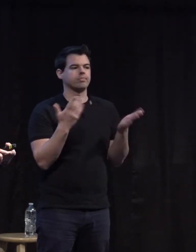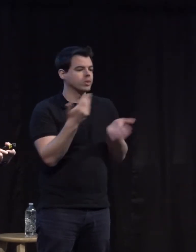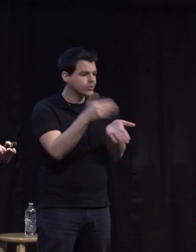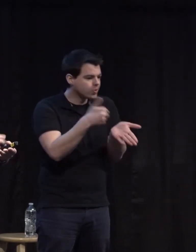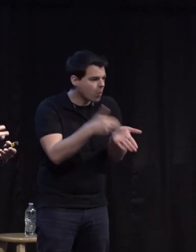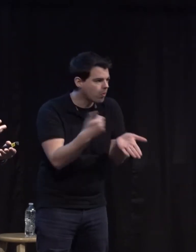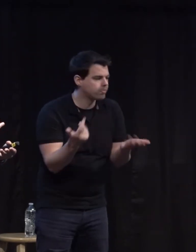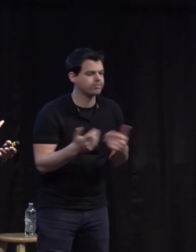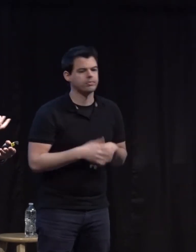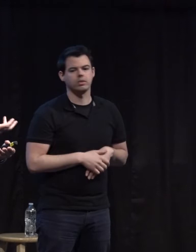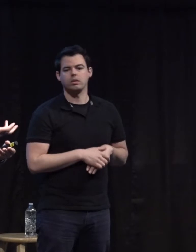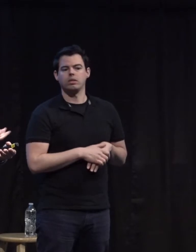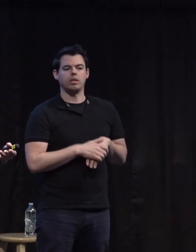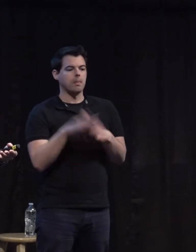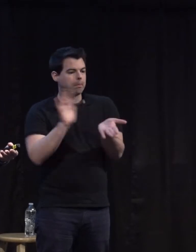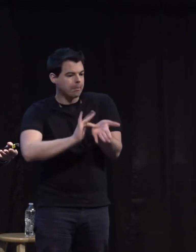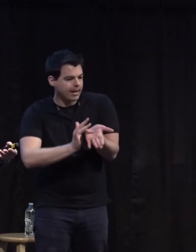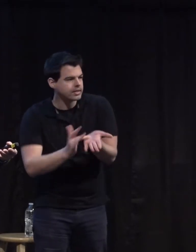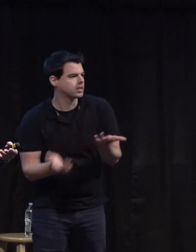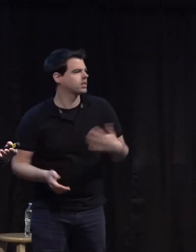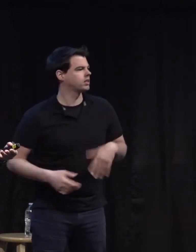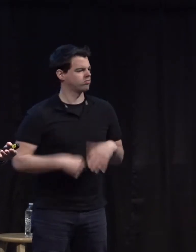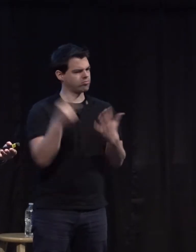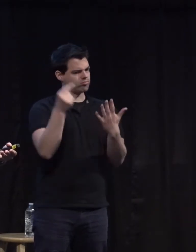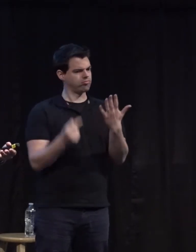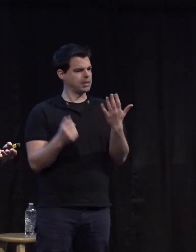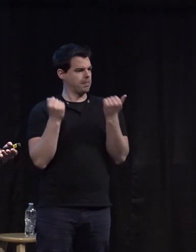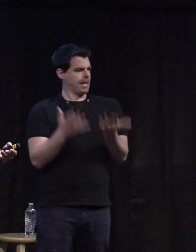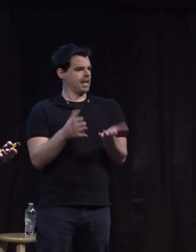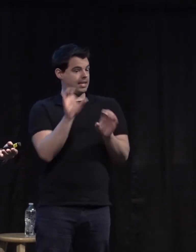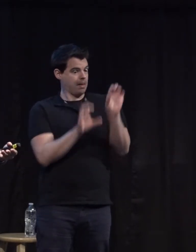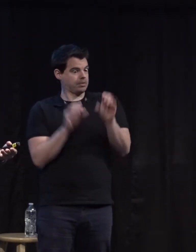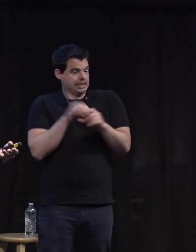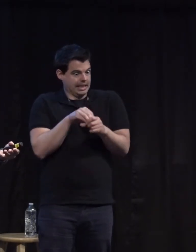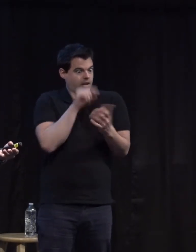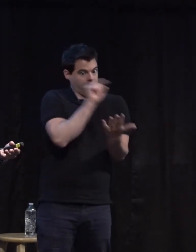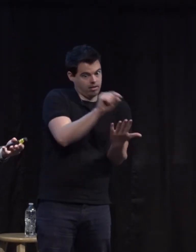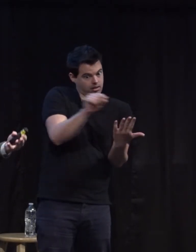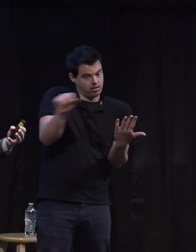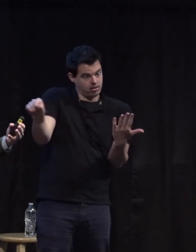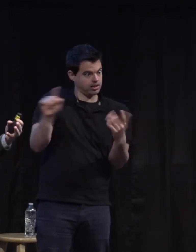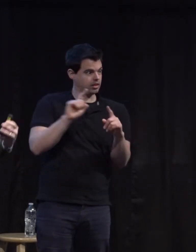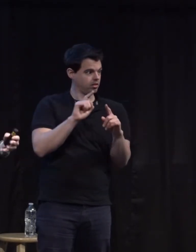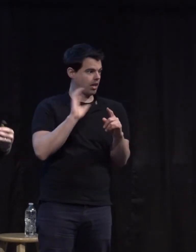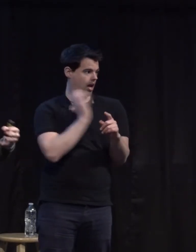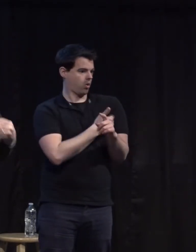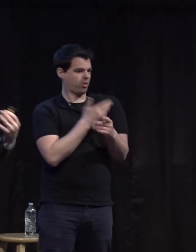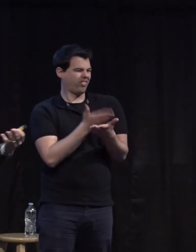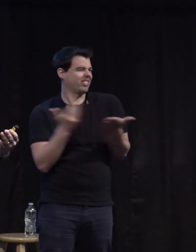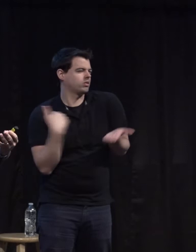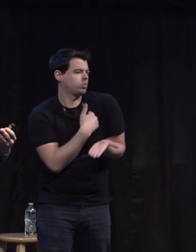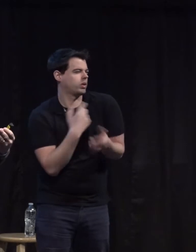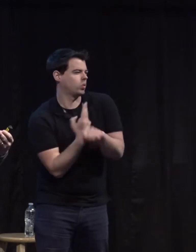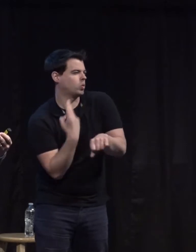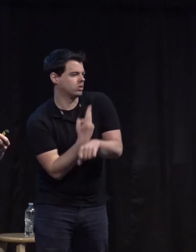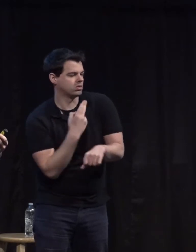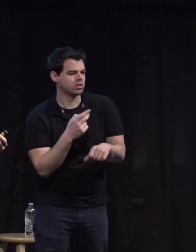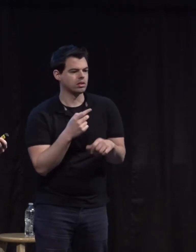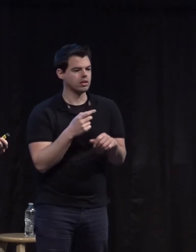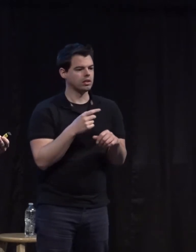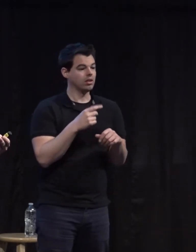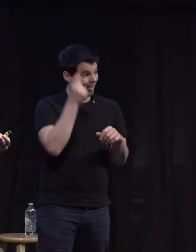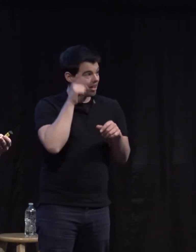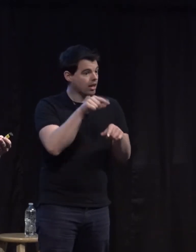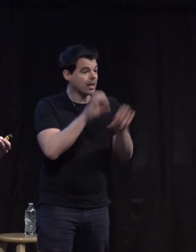fire retardants, many of these chemicals are very much like hormones that are in our bodies. They